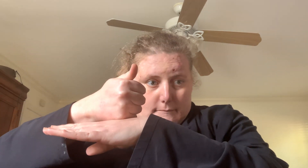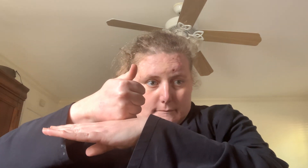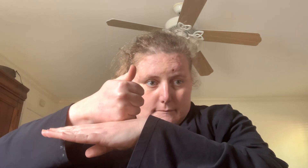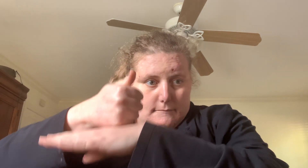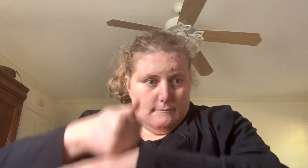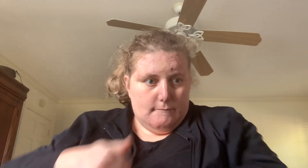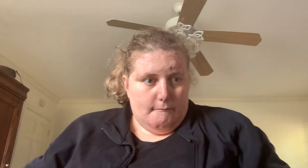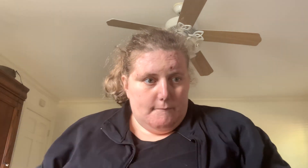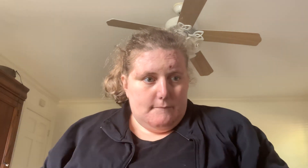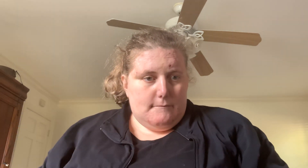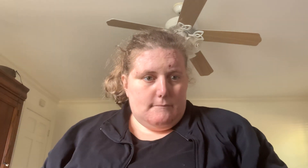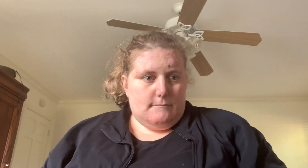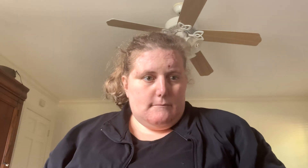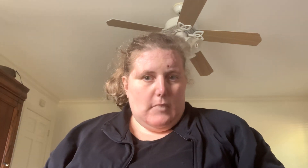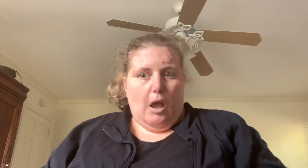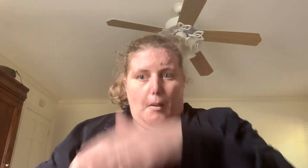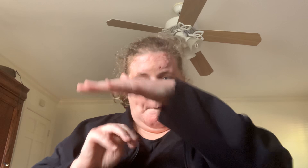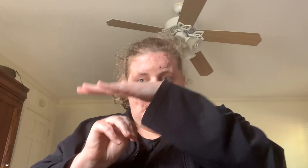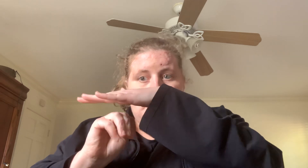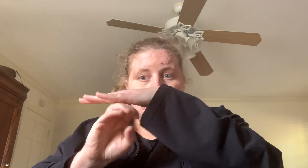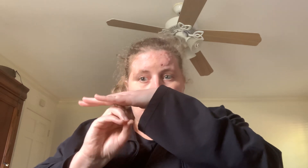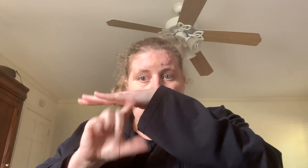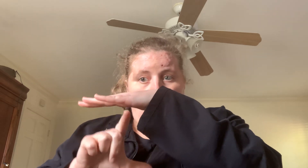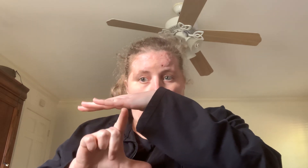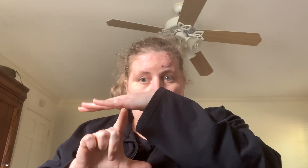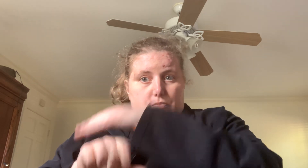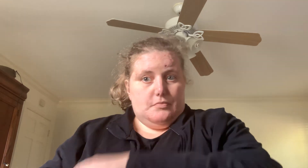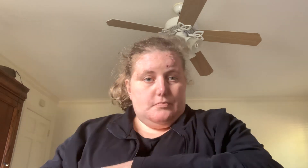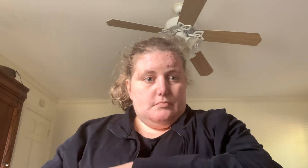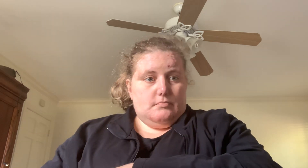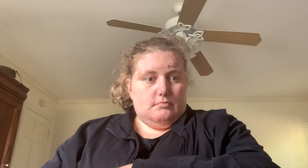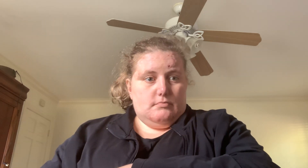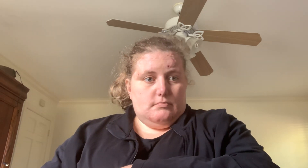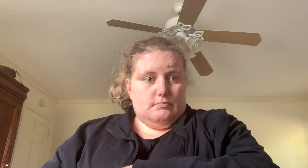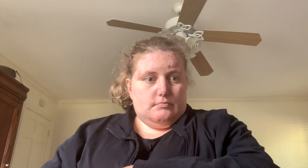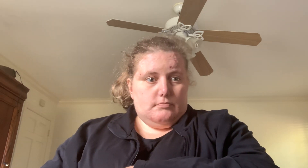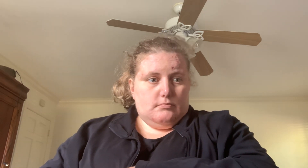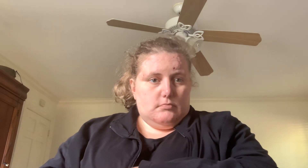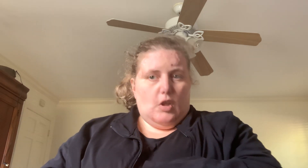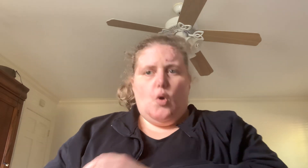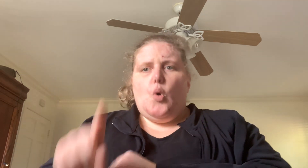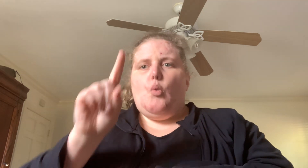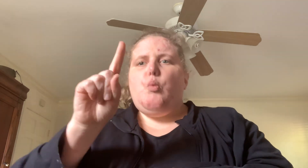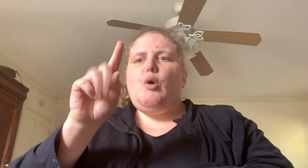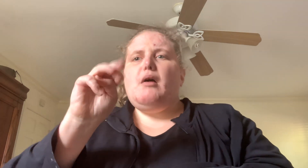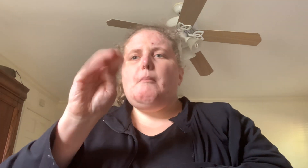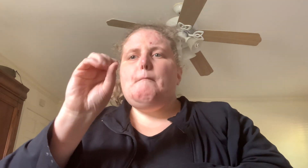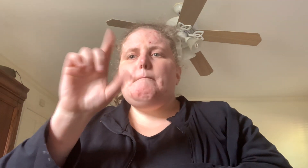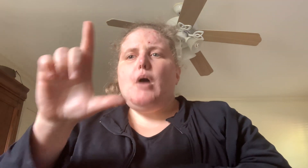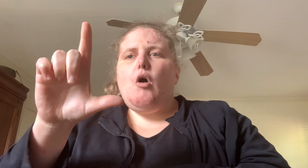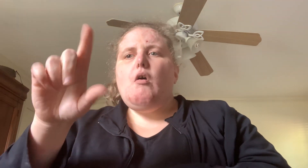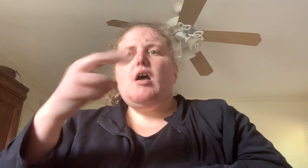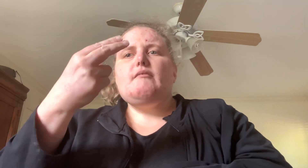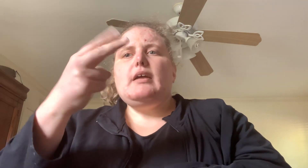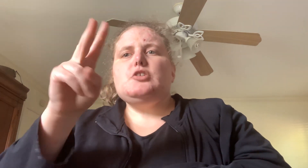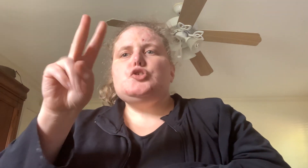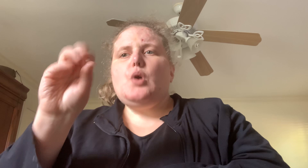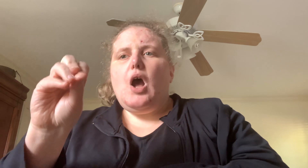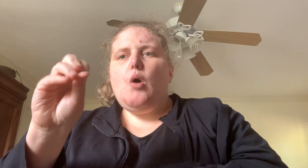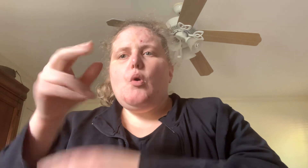look at how much does H2O weigh. How much does 1 mole of H2O weigh? So you take your hydrogen, which